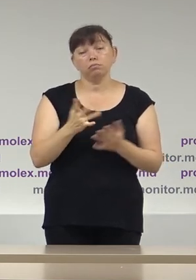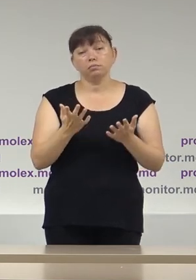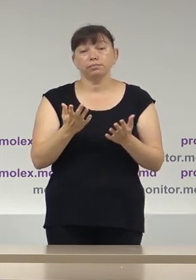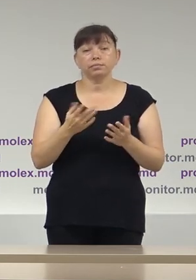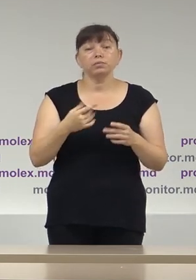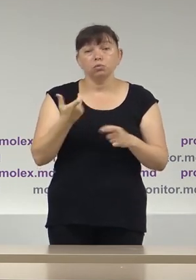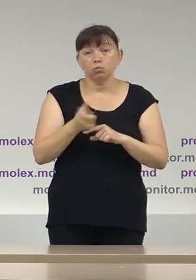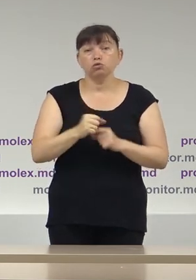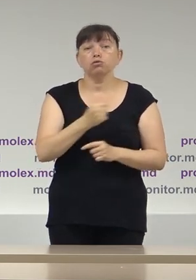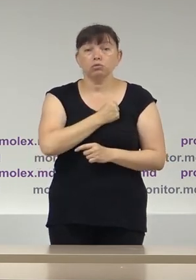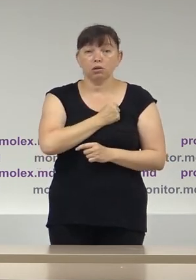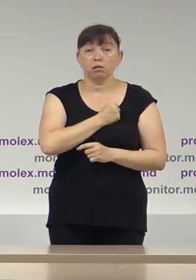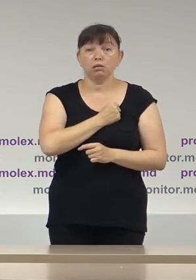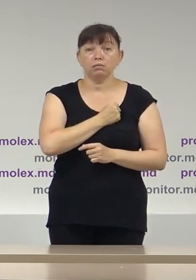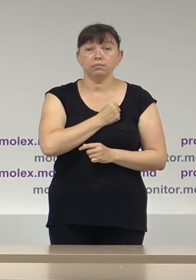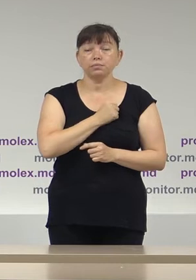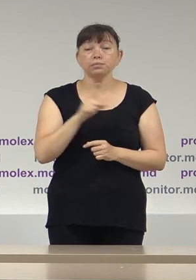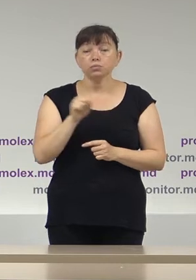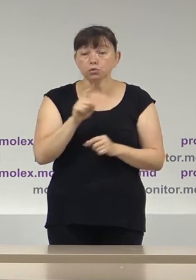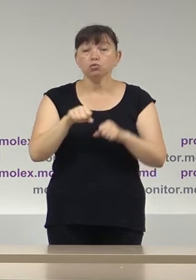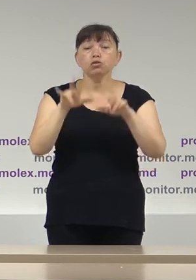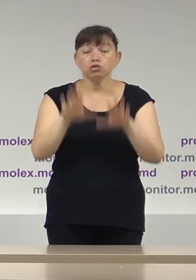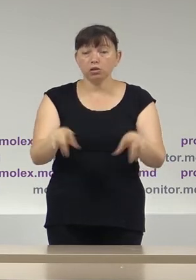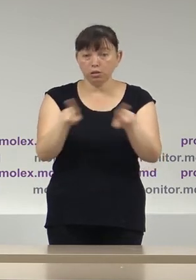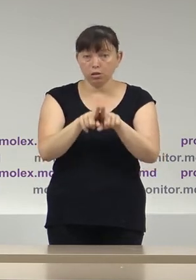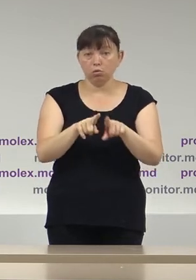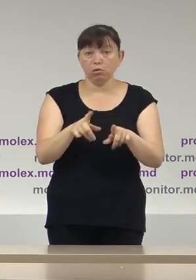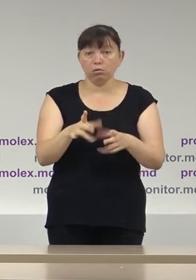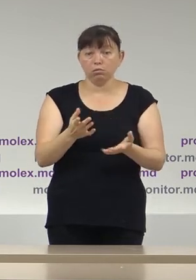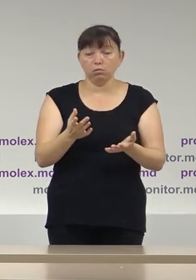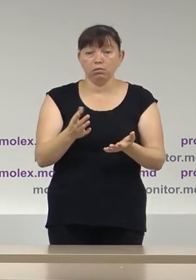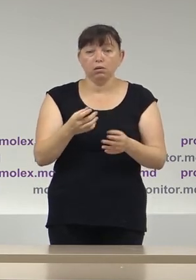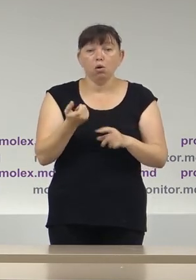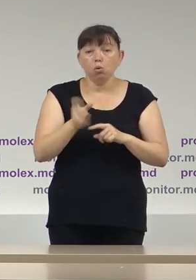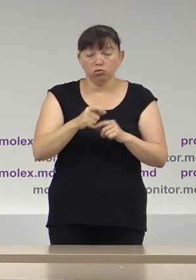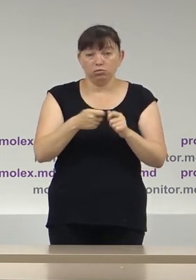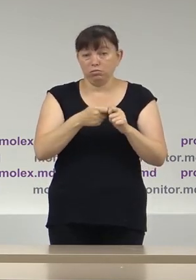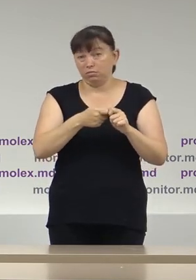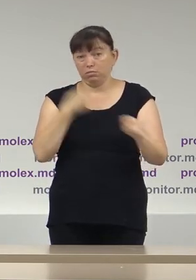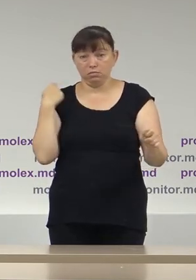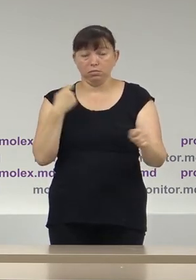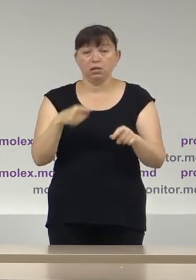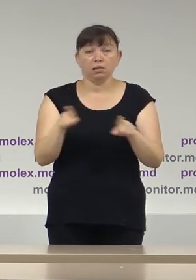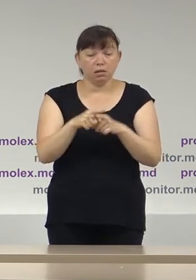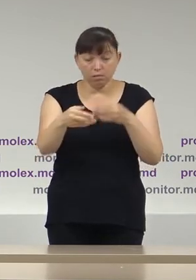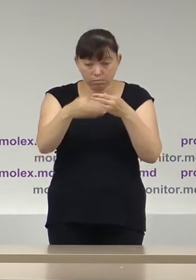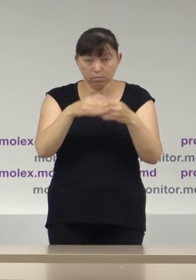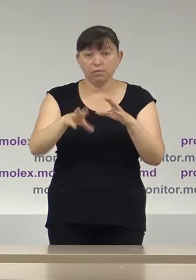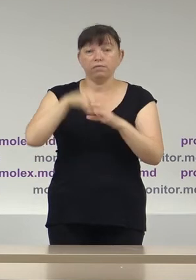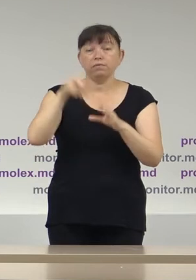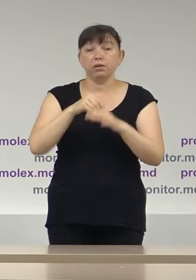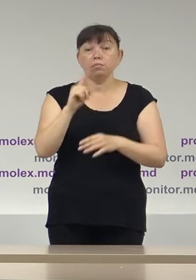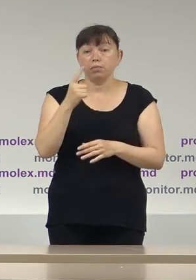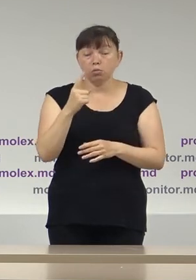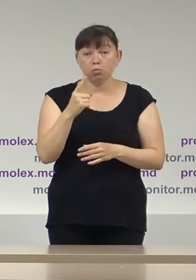we have to underline the fact that it is regrettable that such a decision was passed so